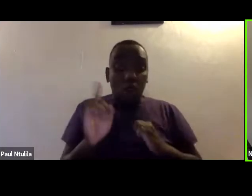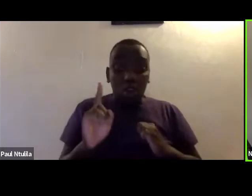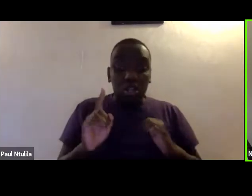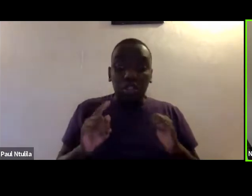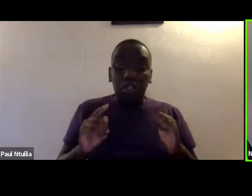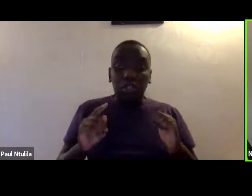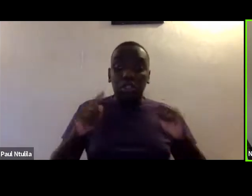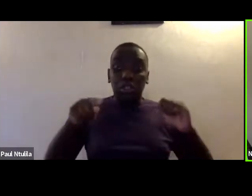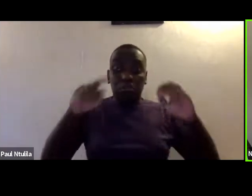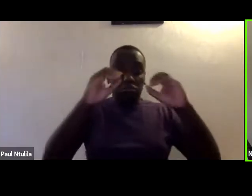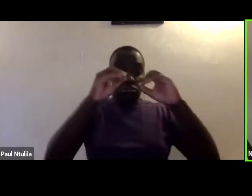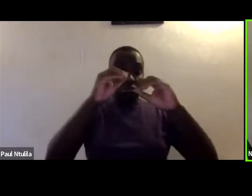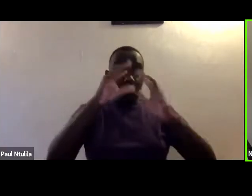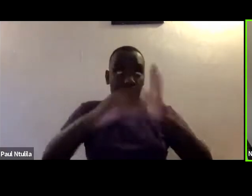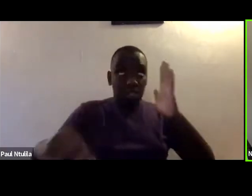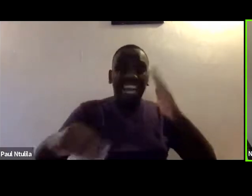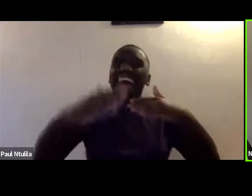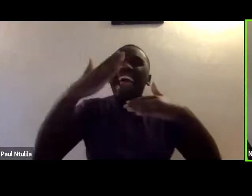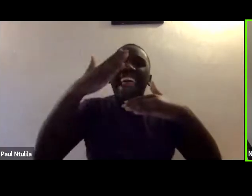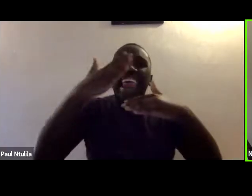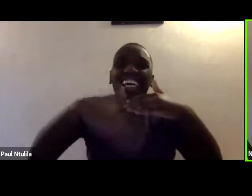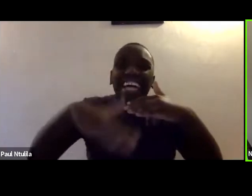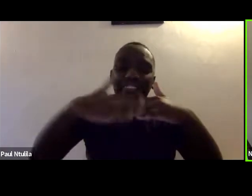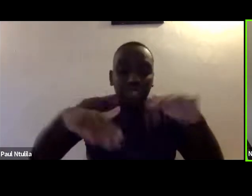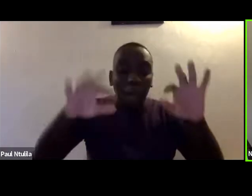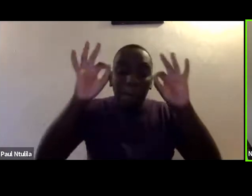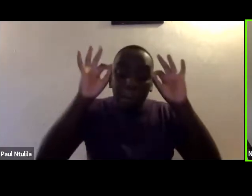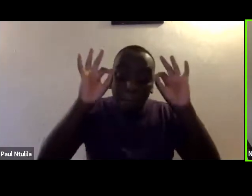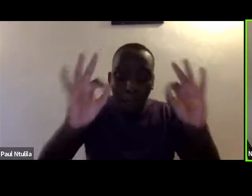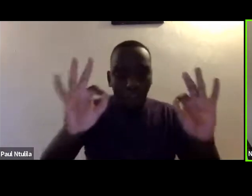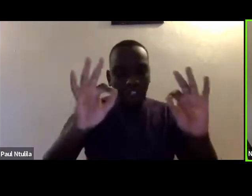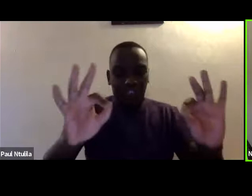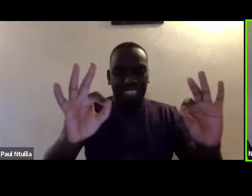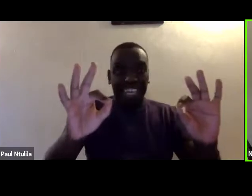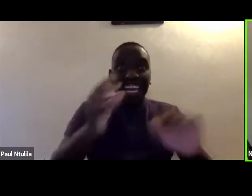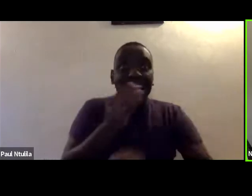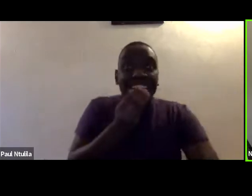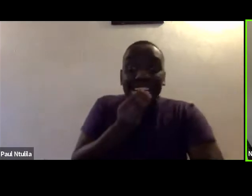disabled people, and I don't think they can be solved individually.